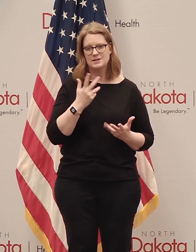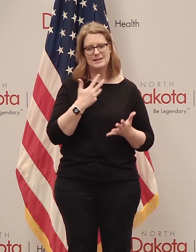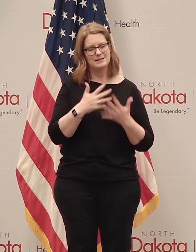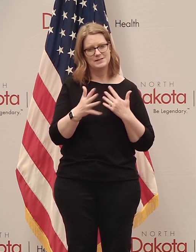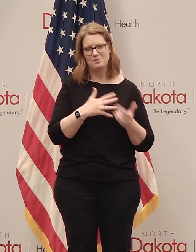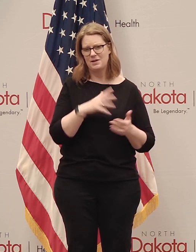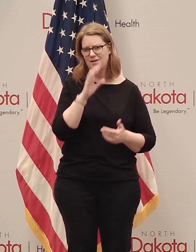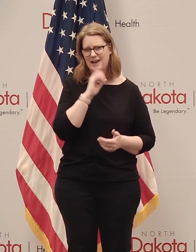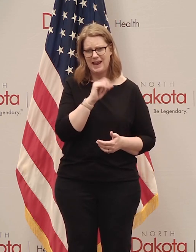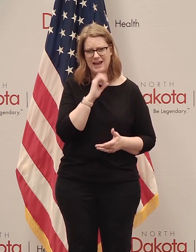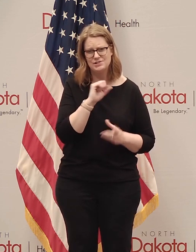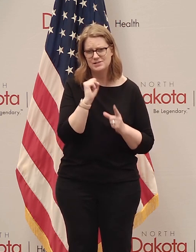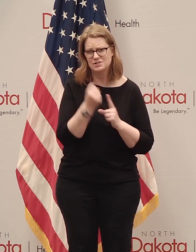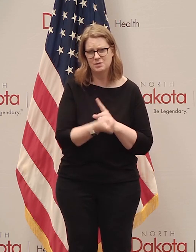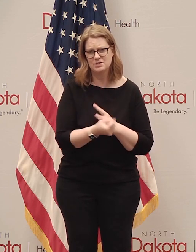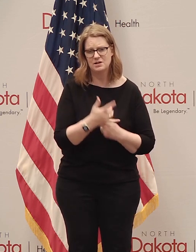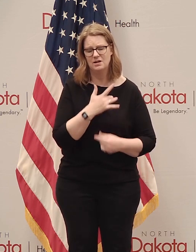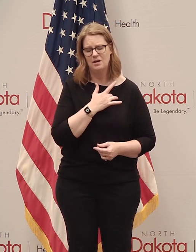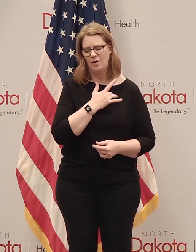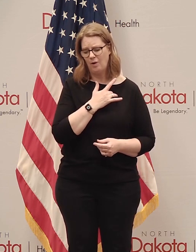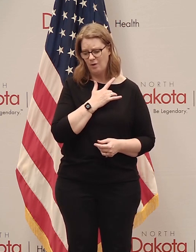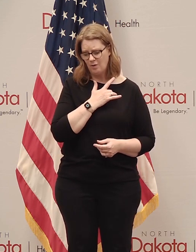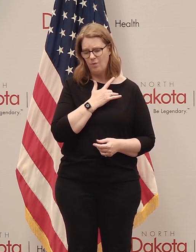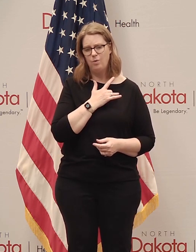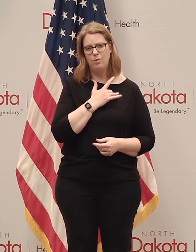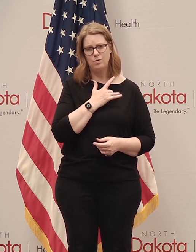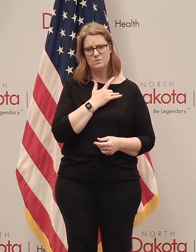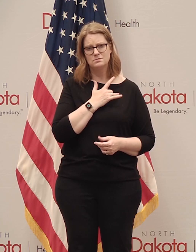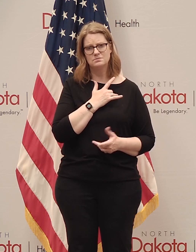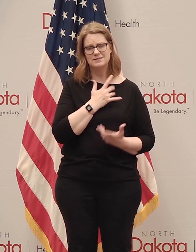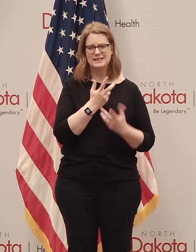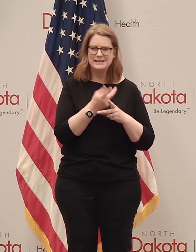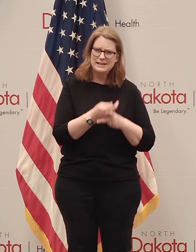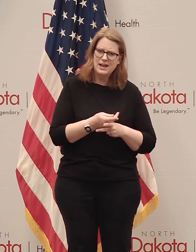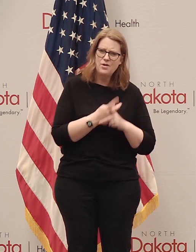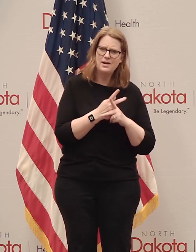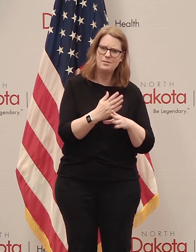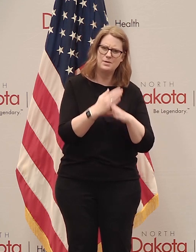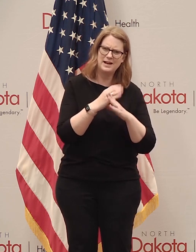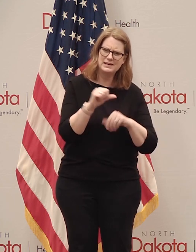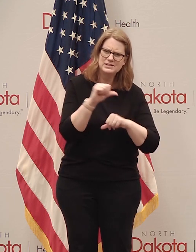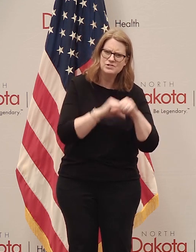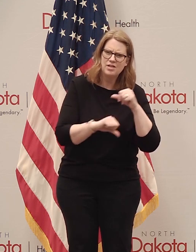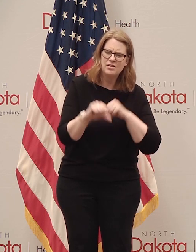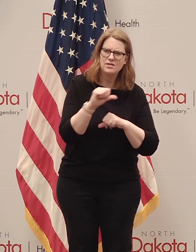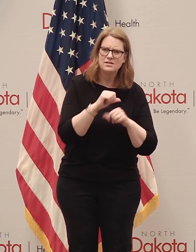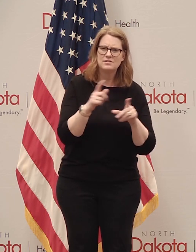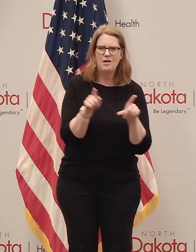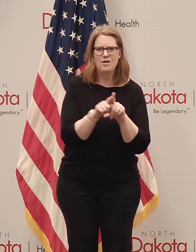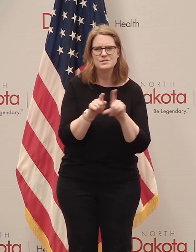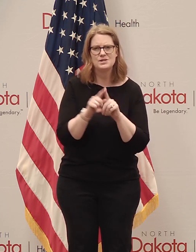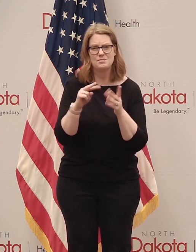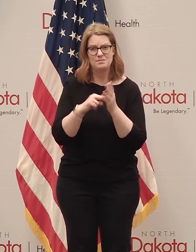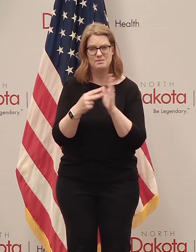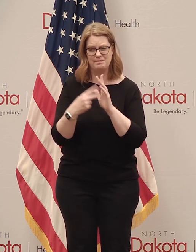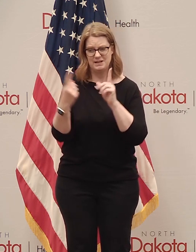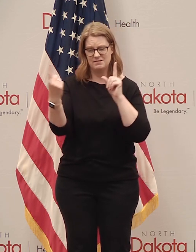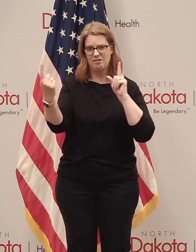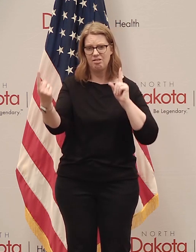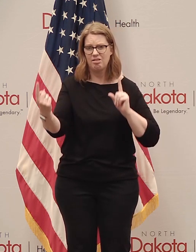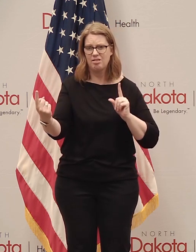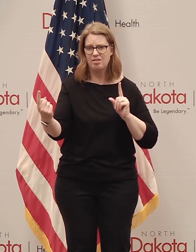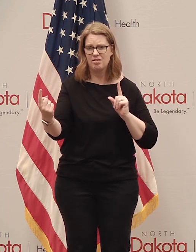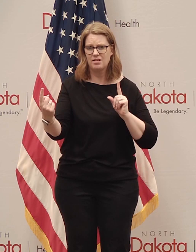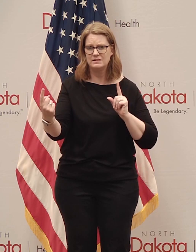age or circumstance, is always painful. In a time when caring and protecting one another has to also mean keeping our distance,